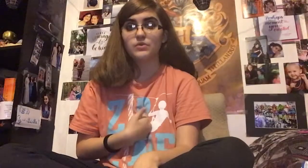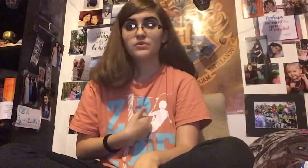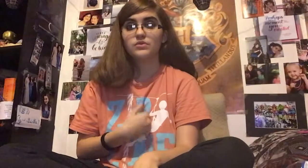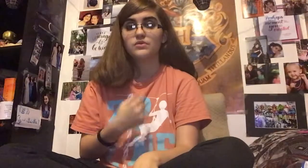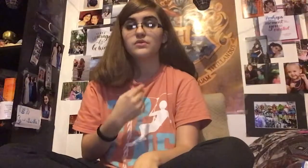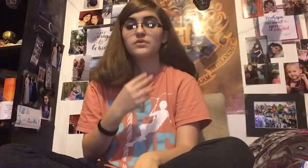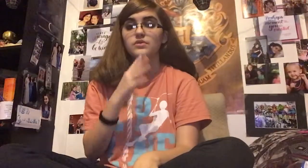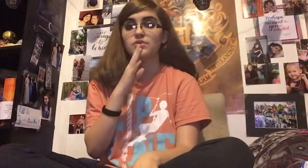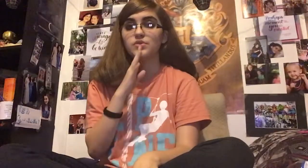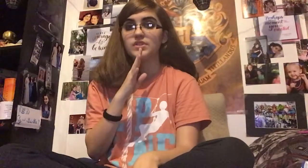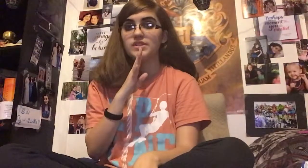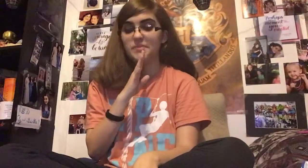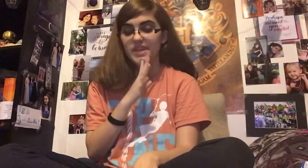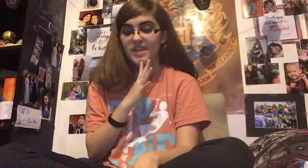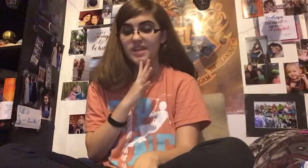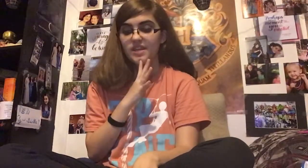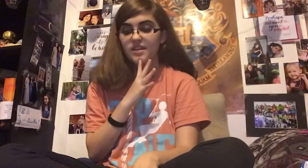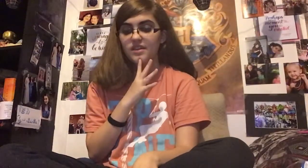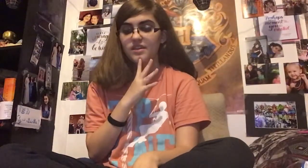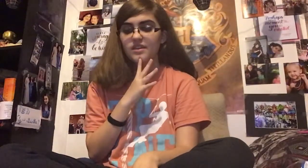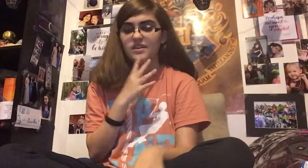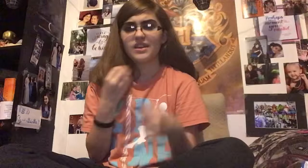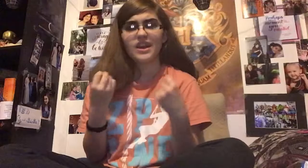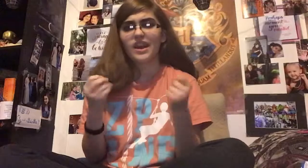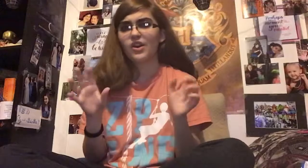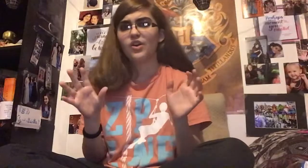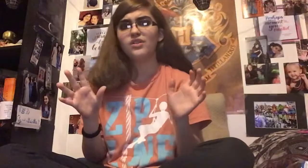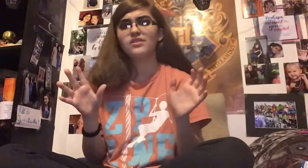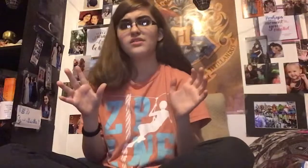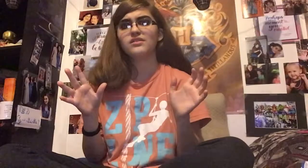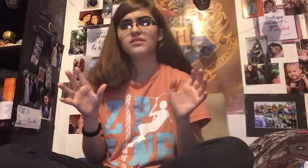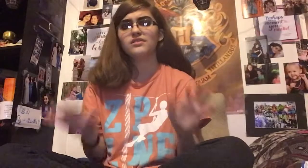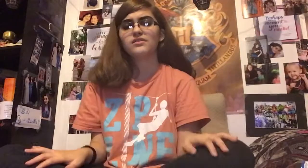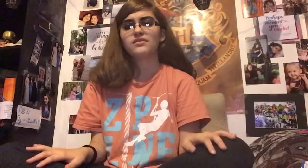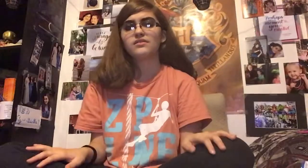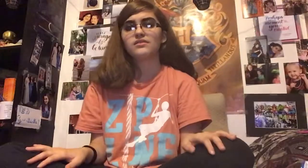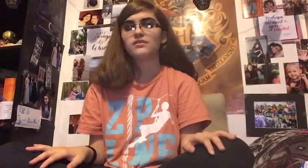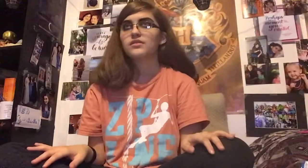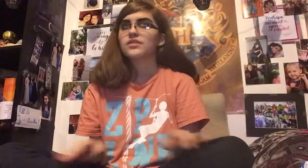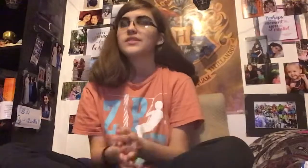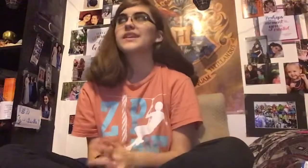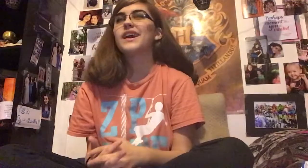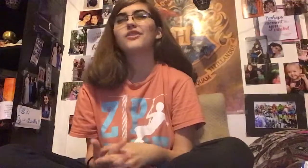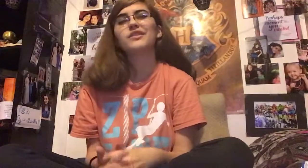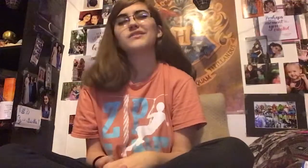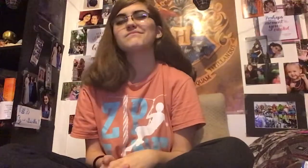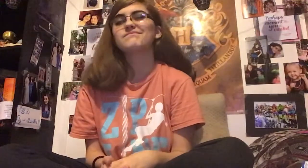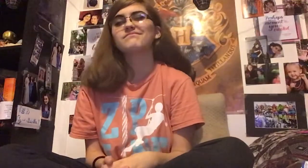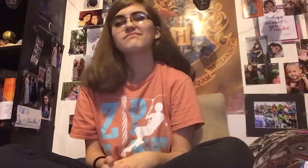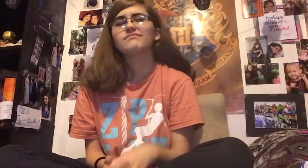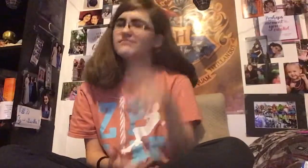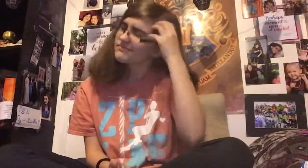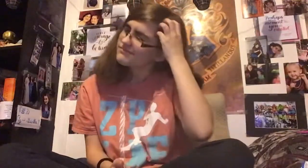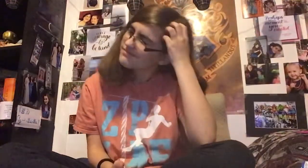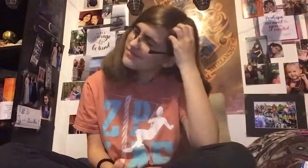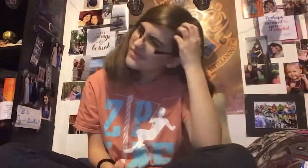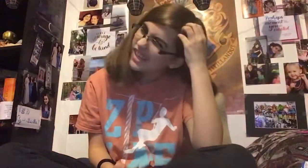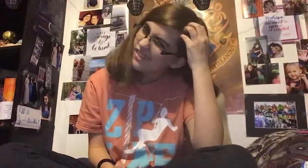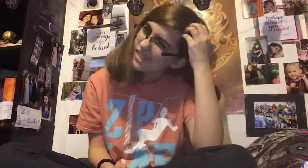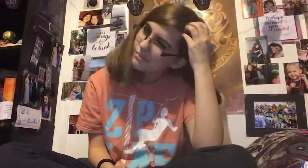able to speak at all? Like, I don't know. I don't